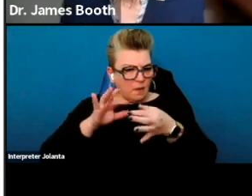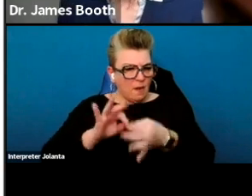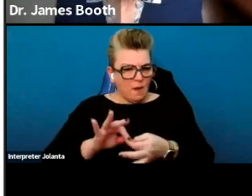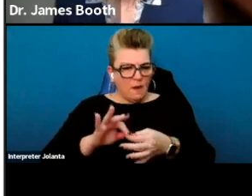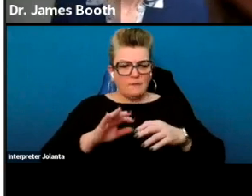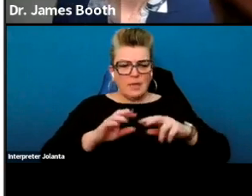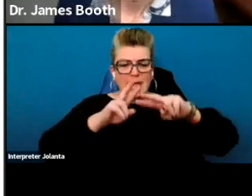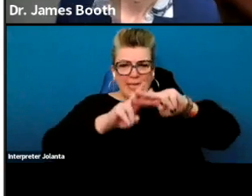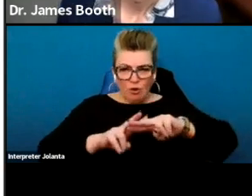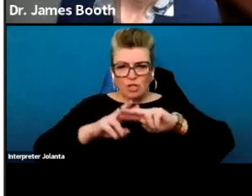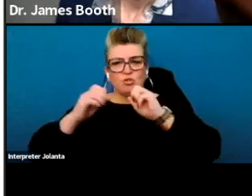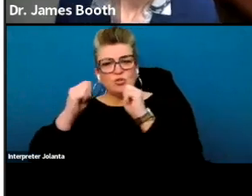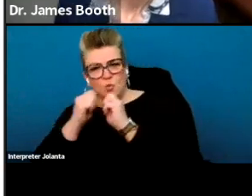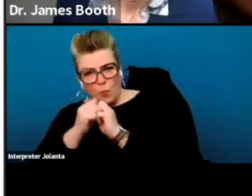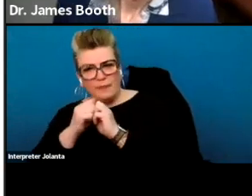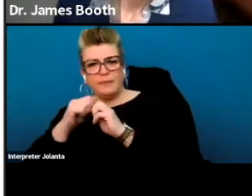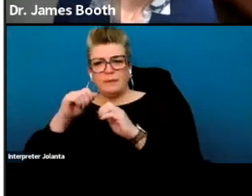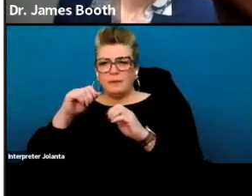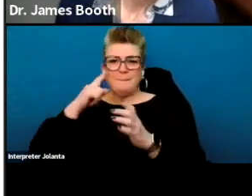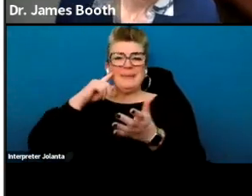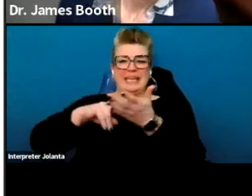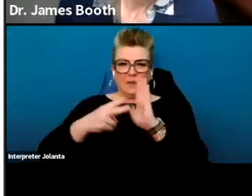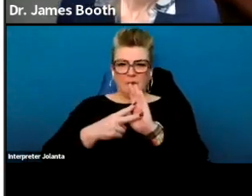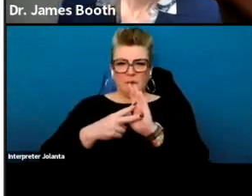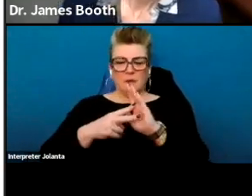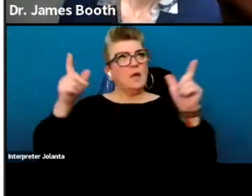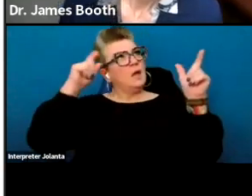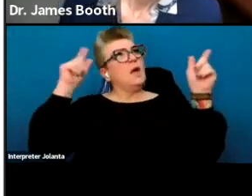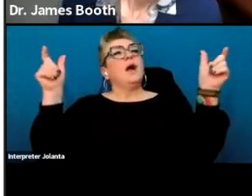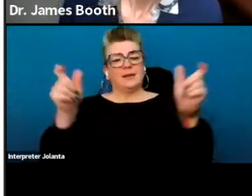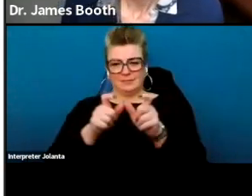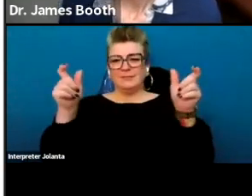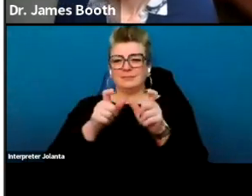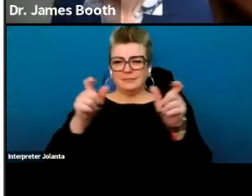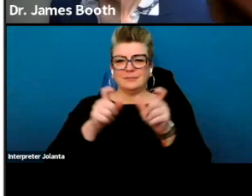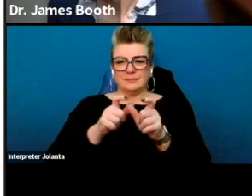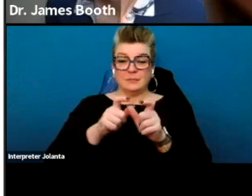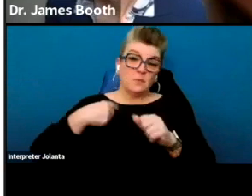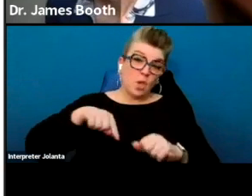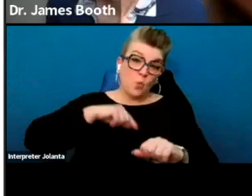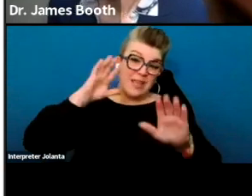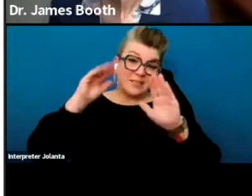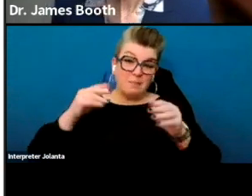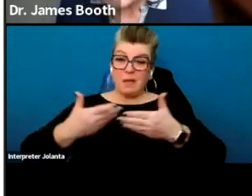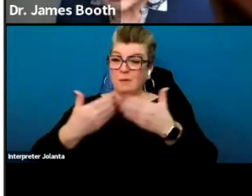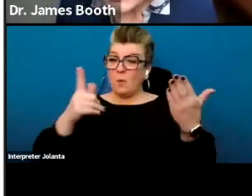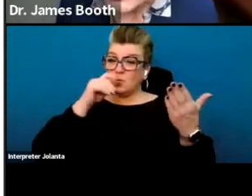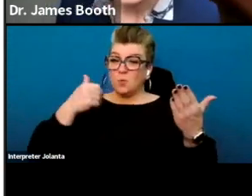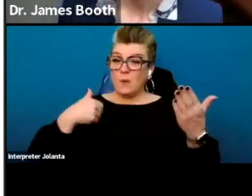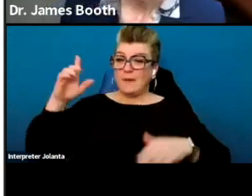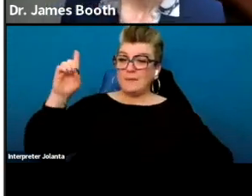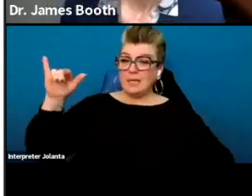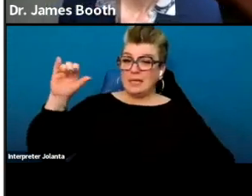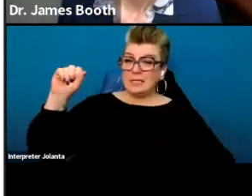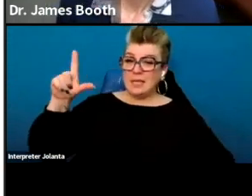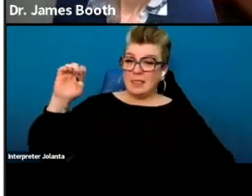characters to meaning. So we expect those with dyslexia in